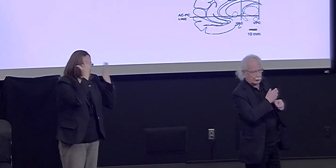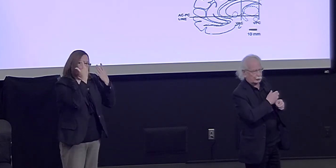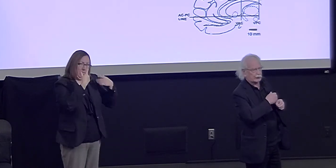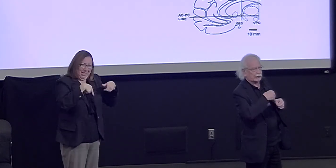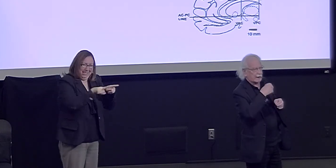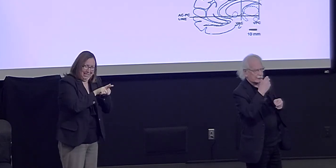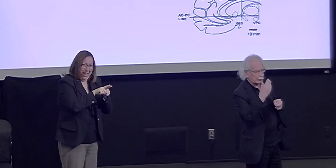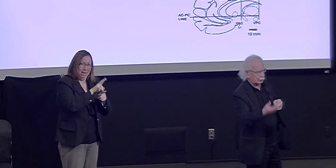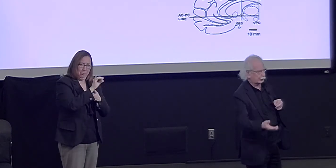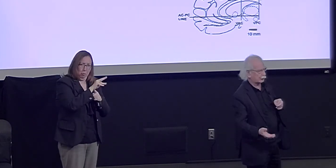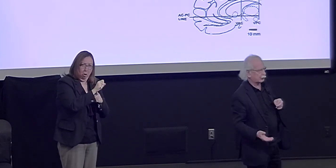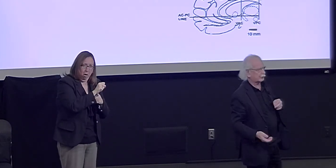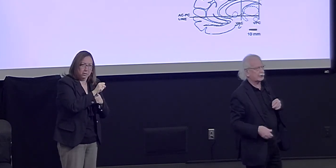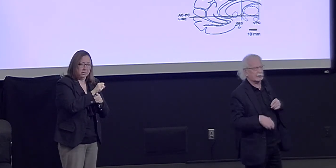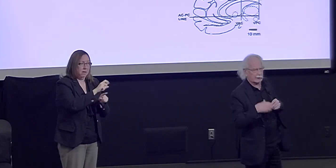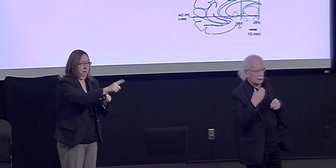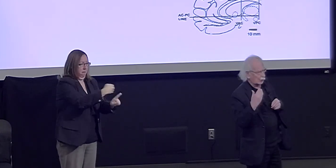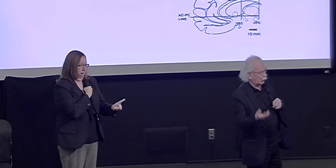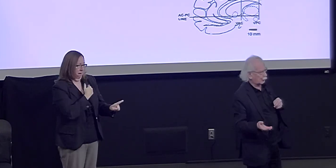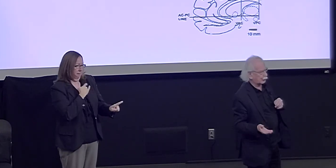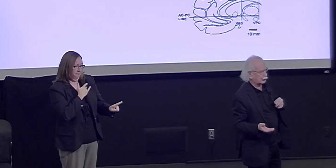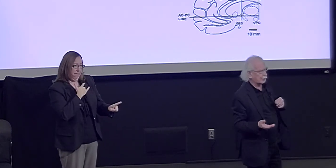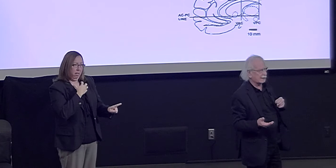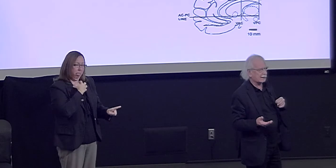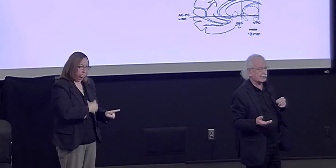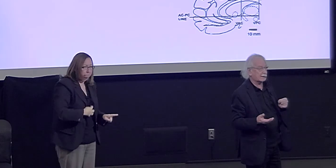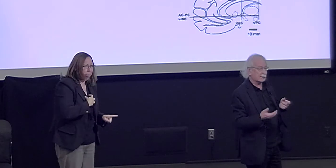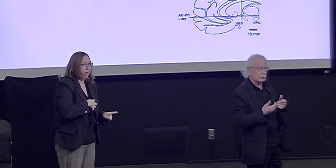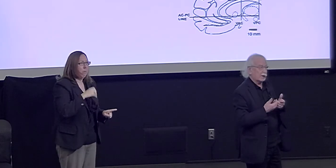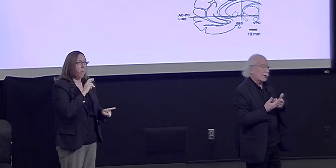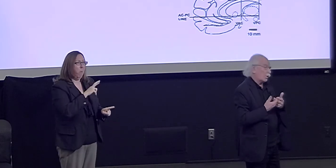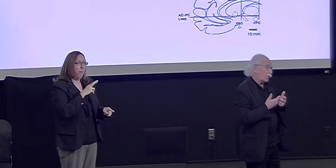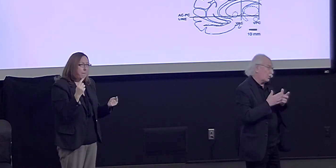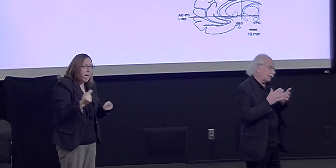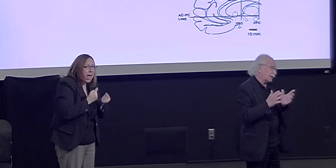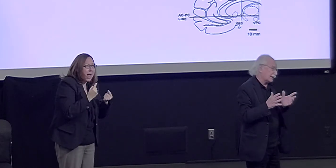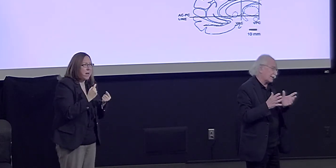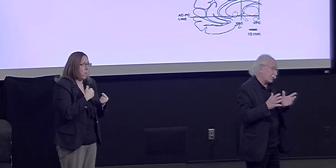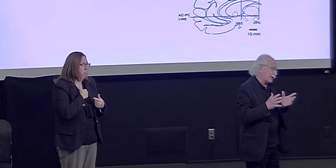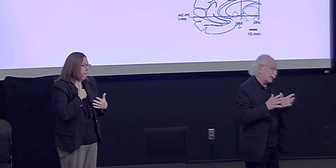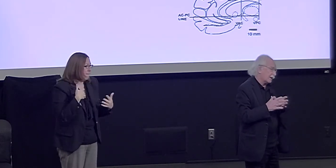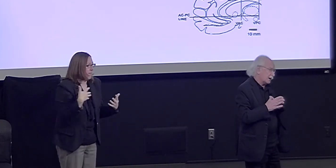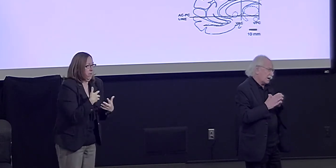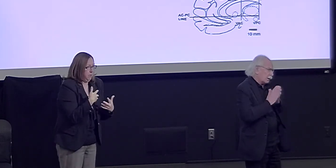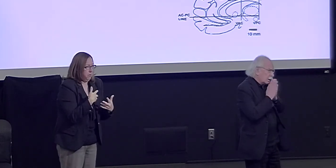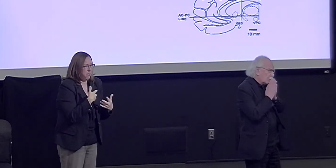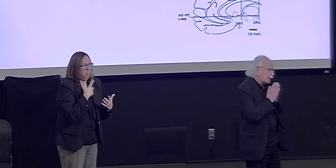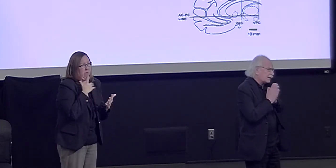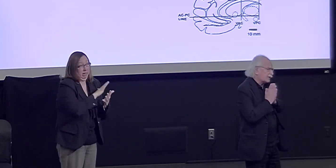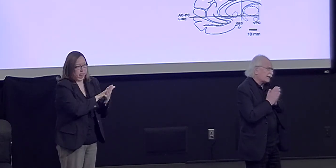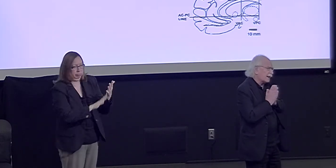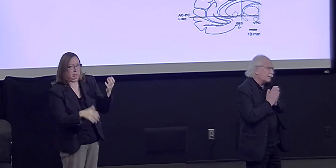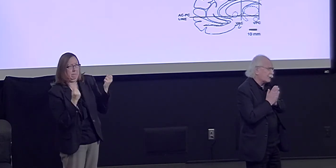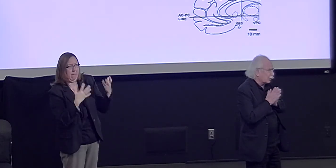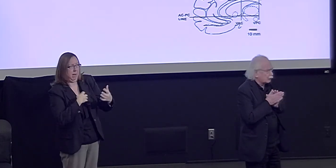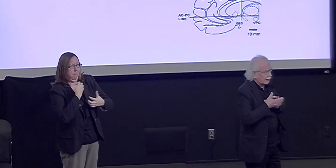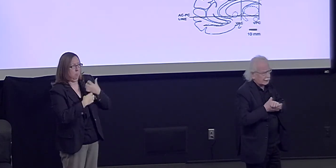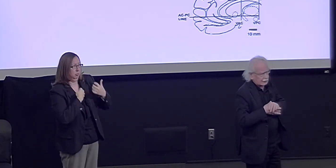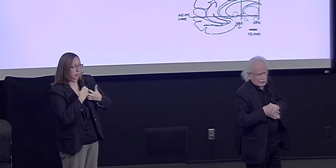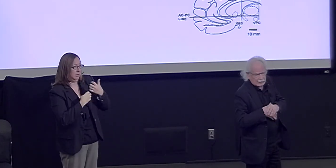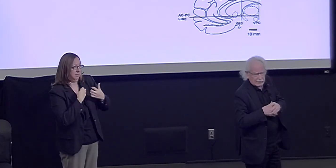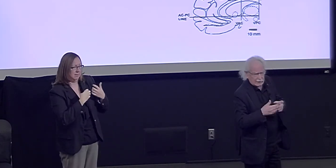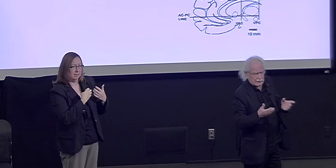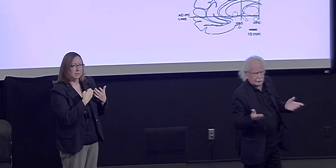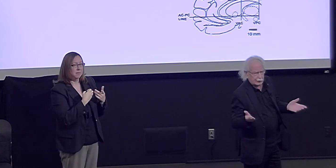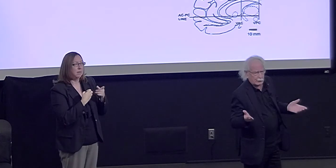or produce disgust or produce fear or produce many other things, or in another way. When I said that, because there